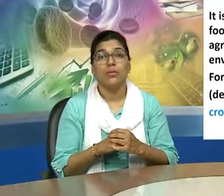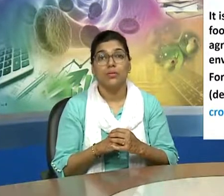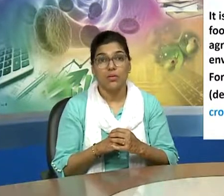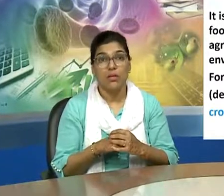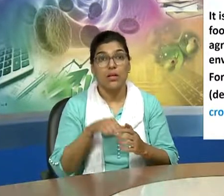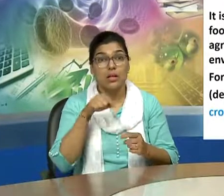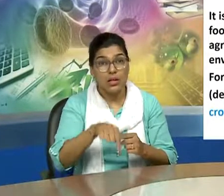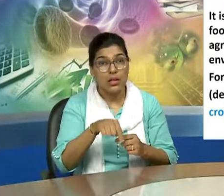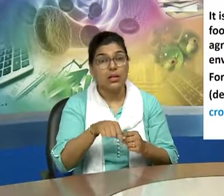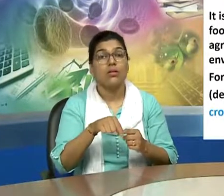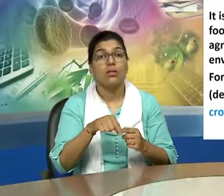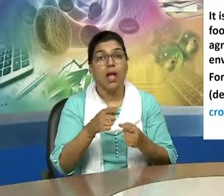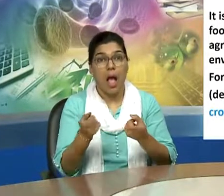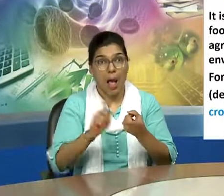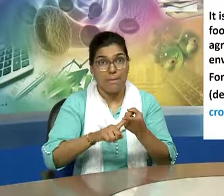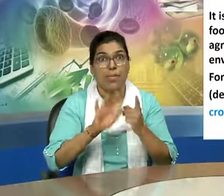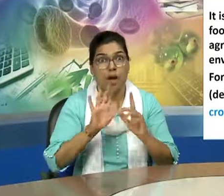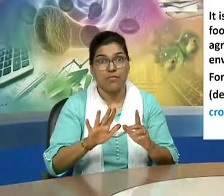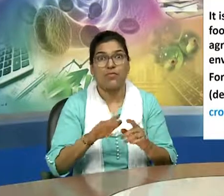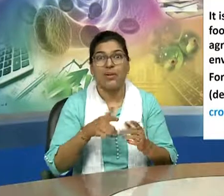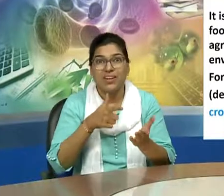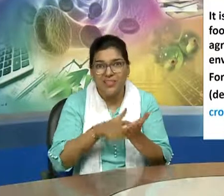Some of these are